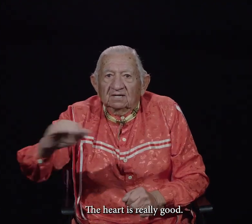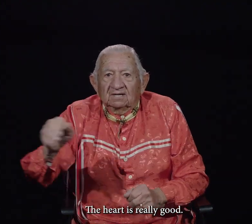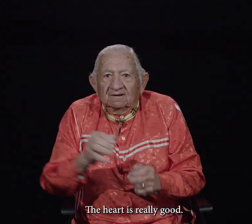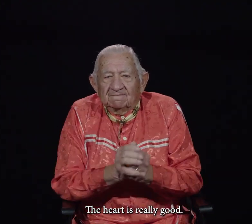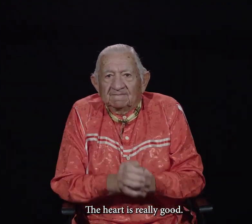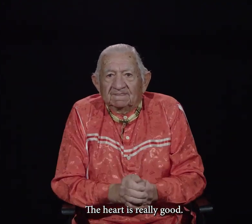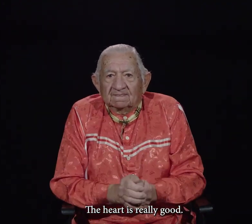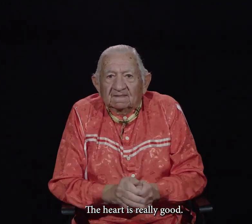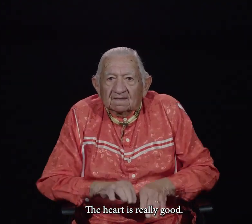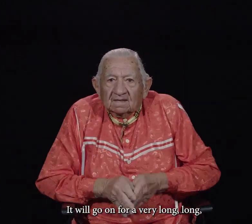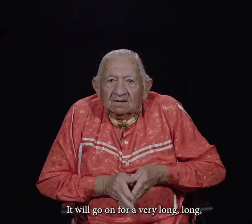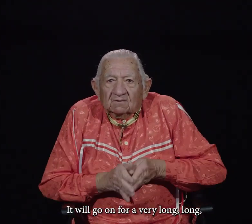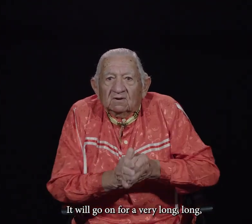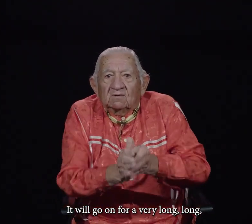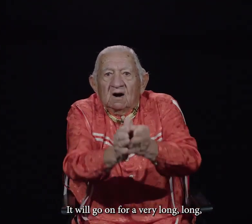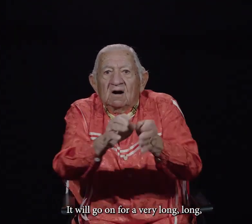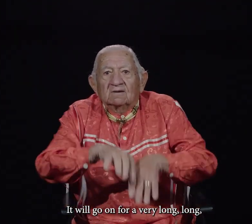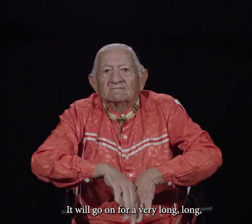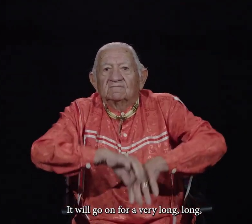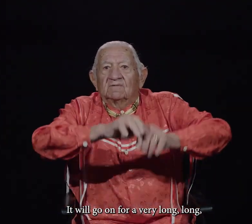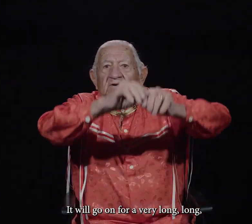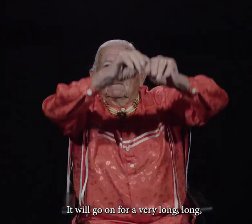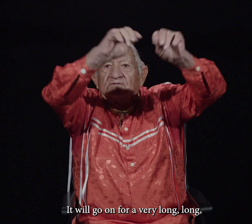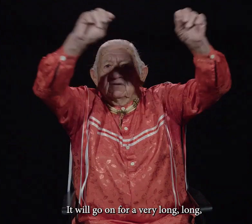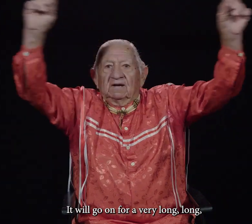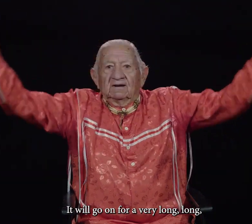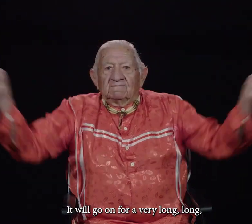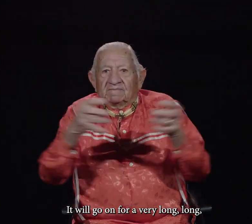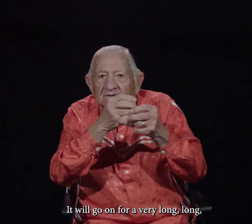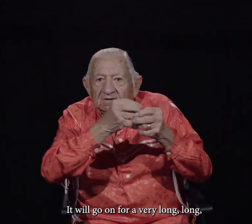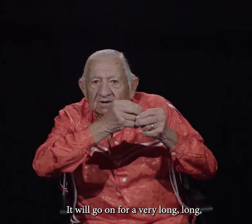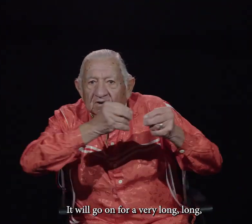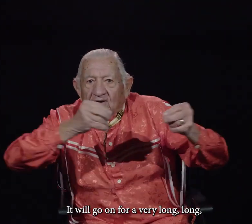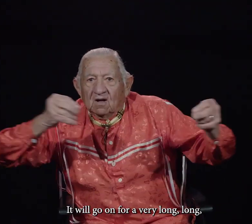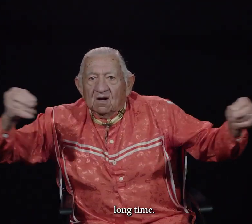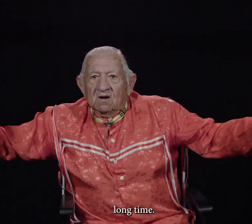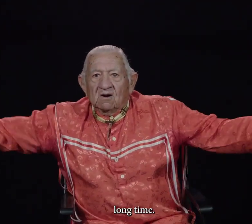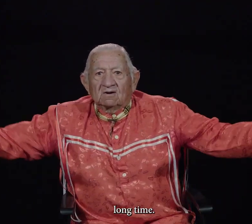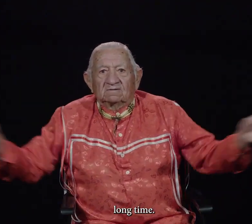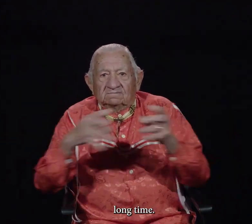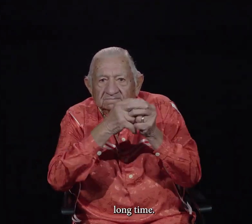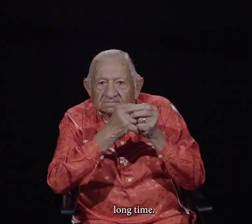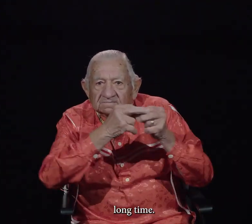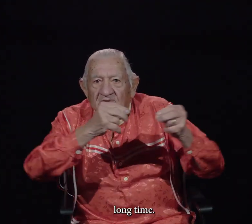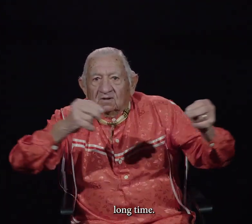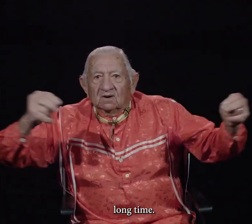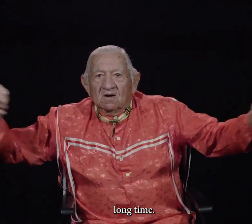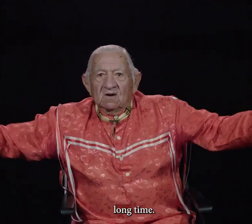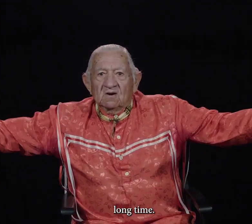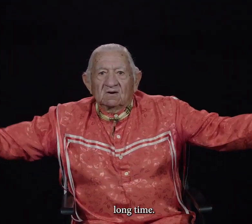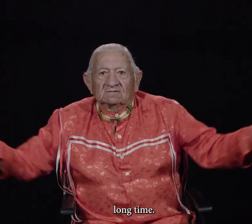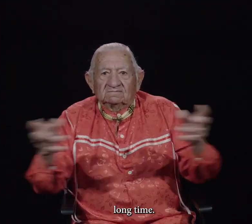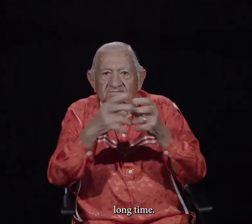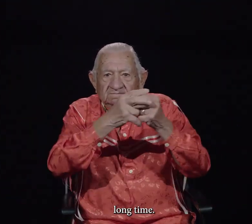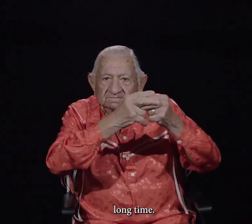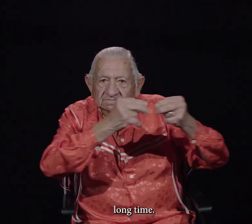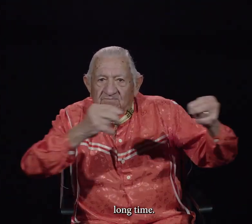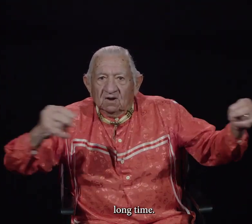good. It will go on for a very long, long,